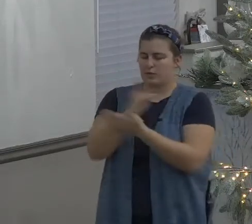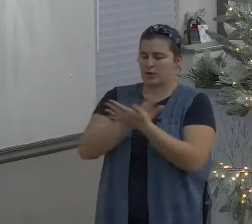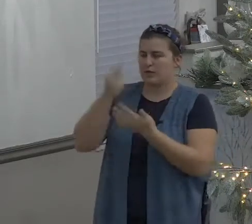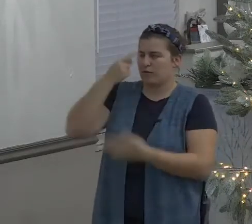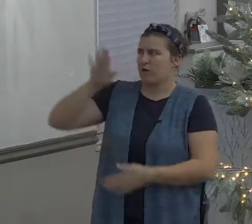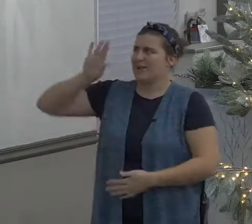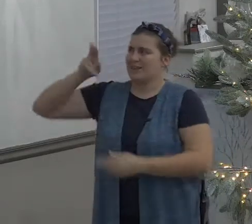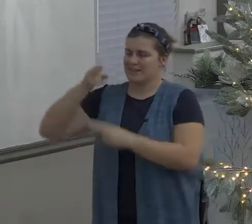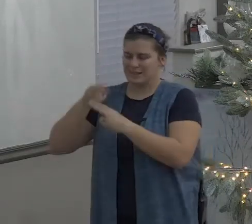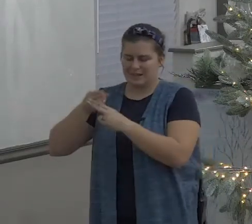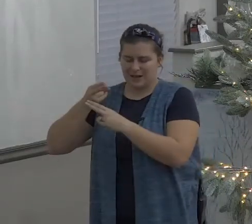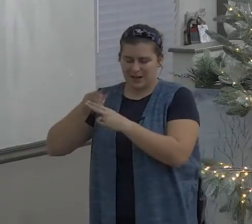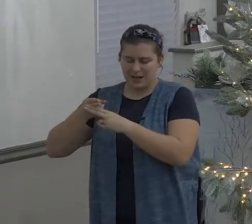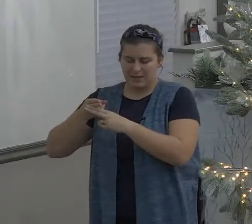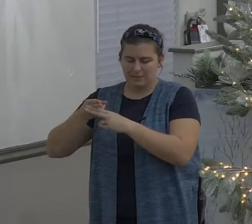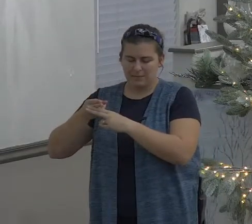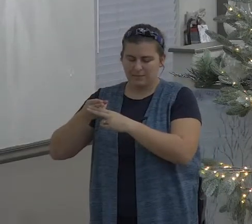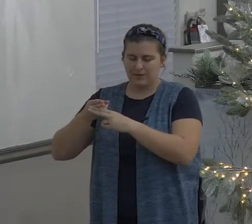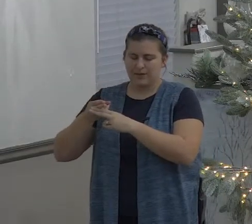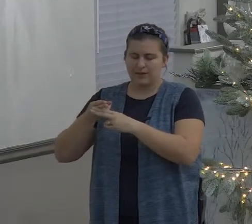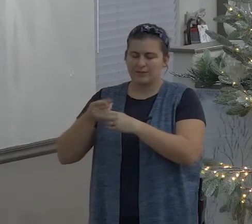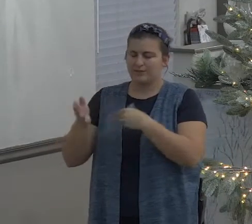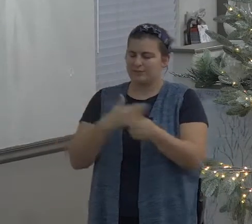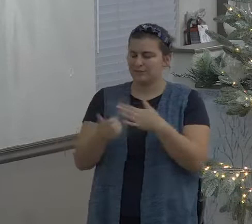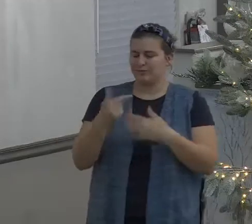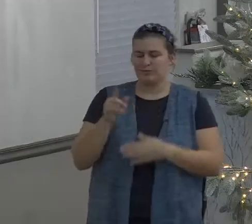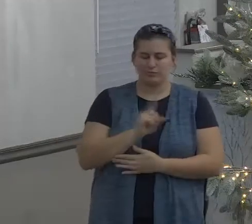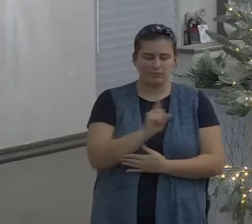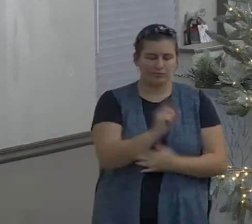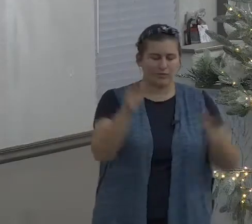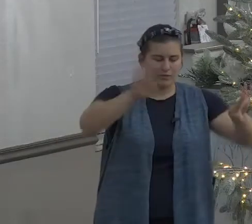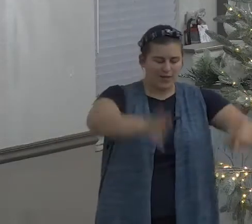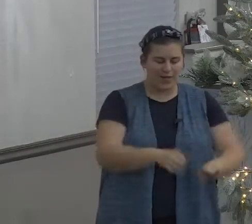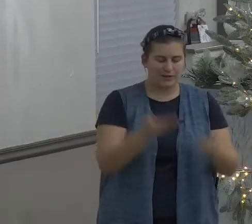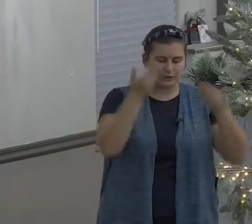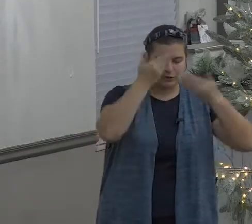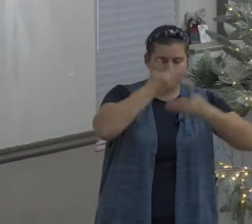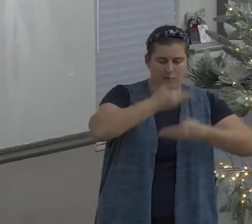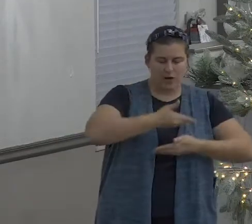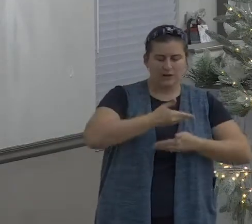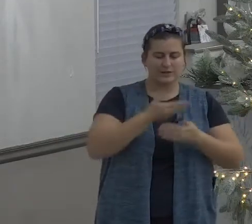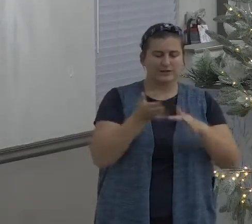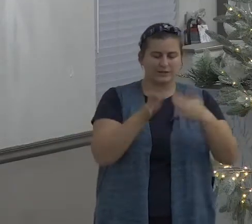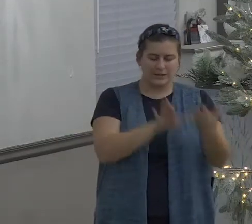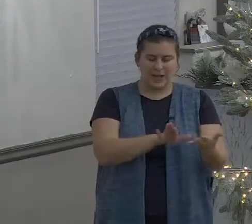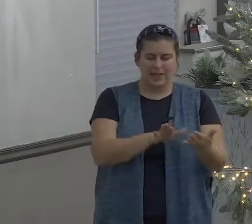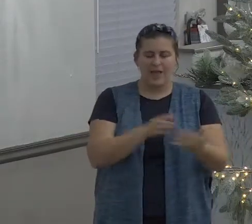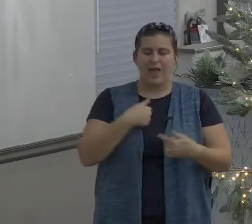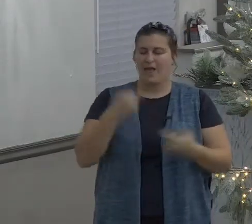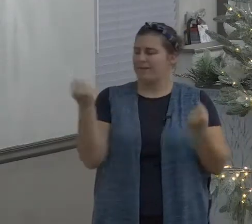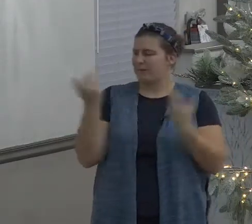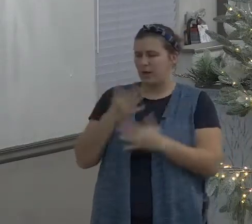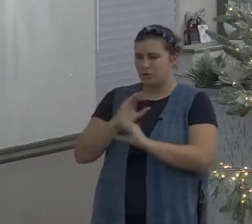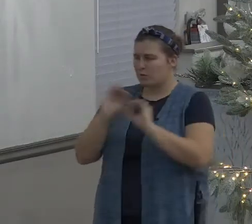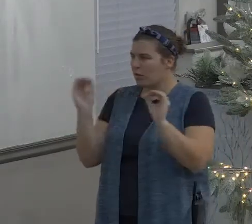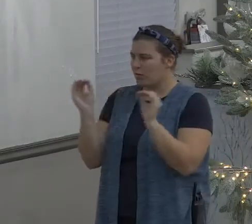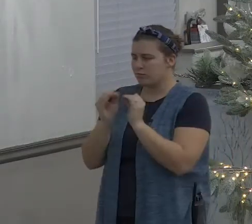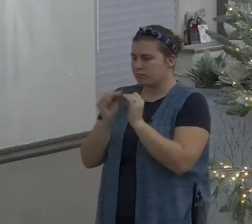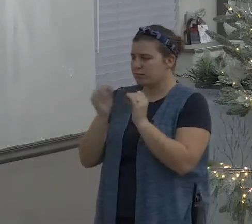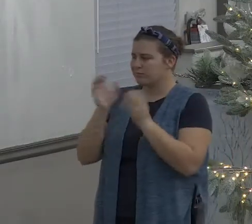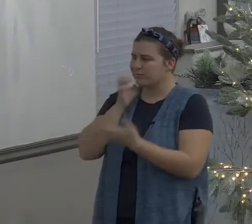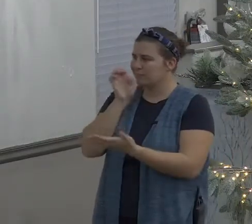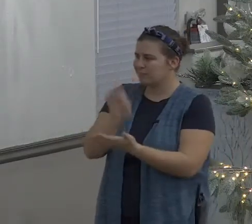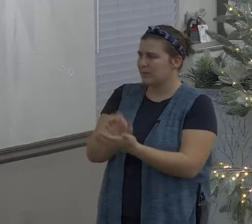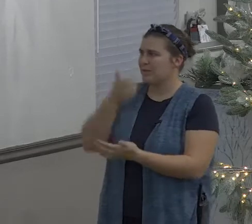he leadeth me beside the still waters he restoreth my soul he leadeth me in the paths of righteousness